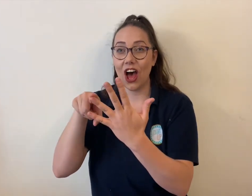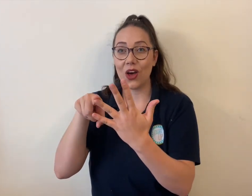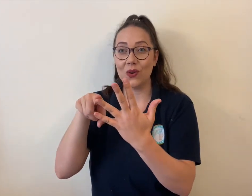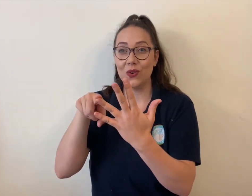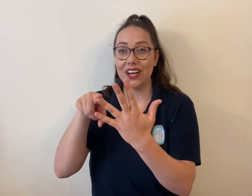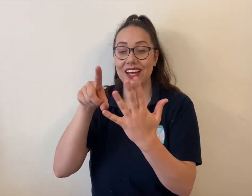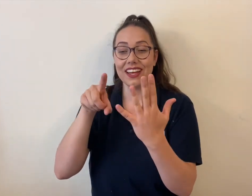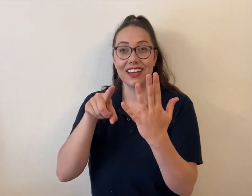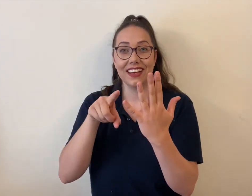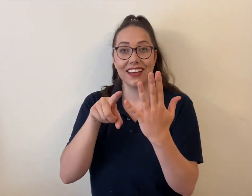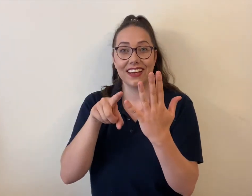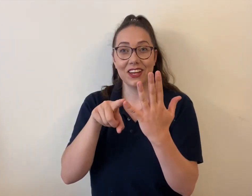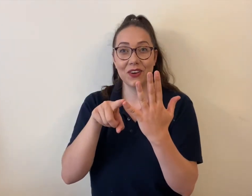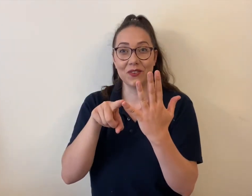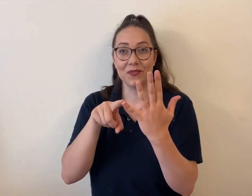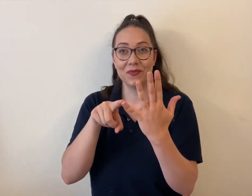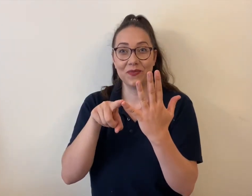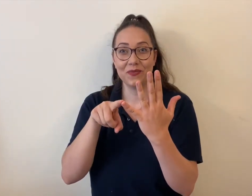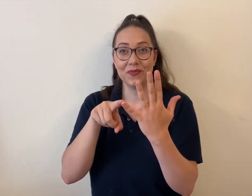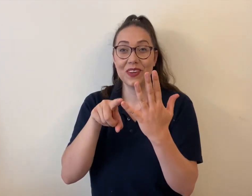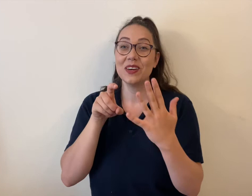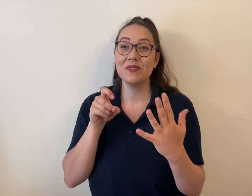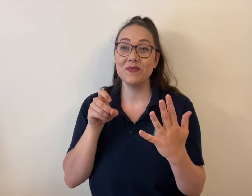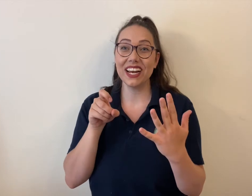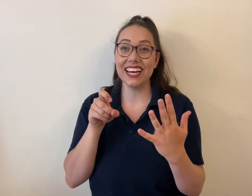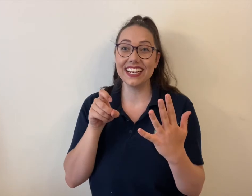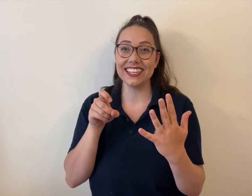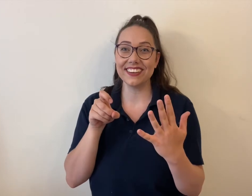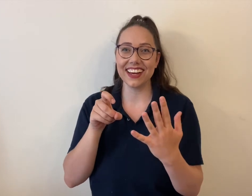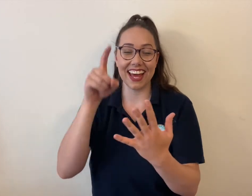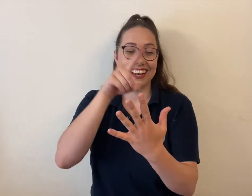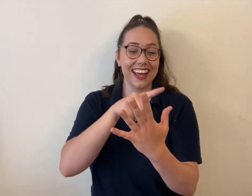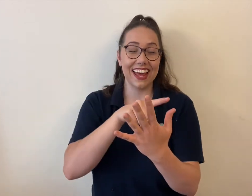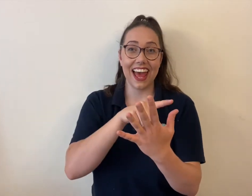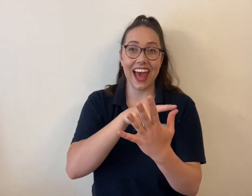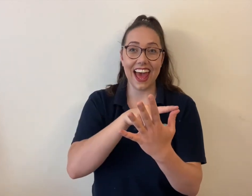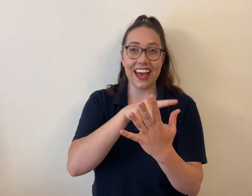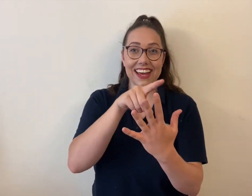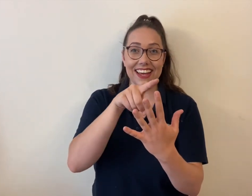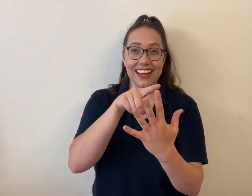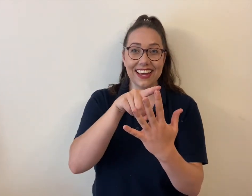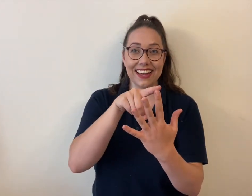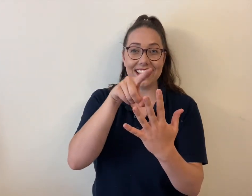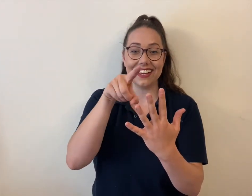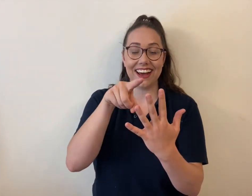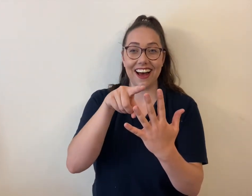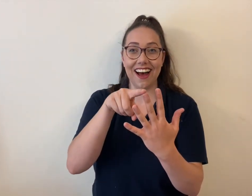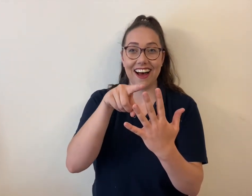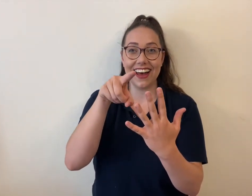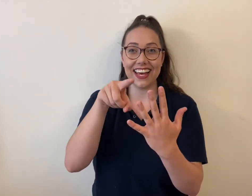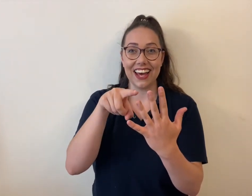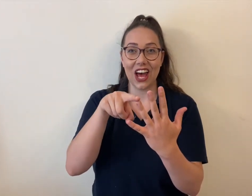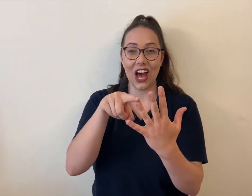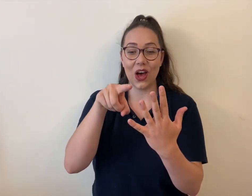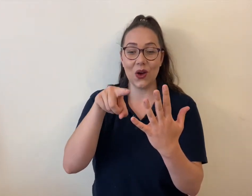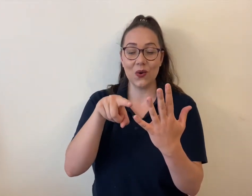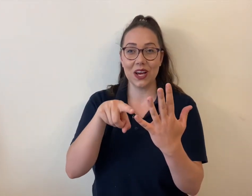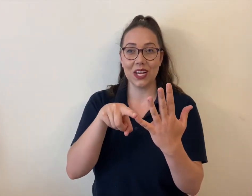O, U. Brilliant, let's do it again. A, E, I, O,